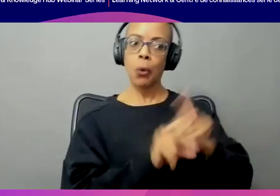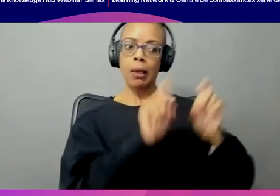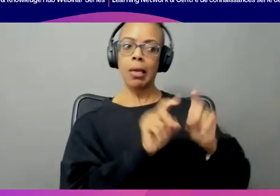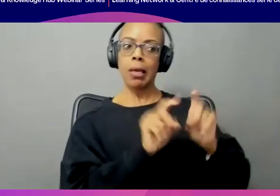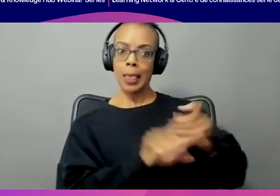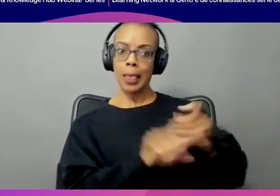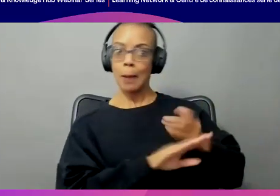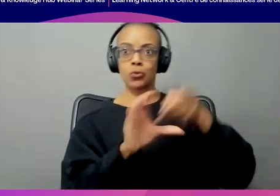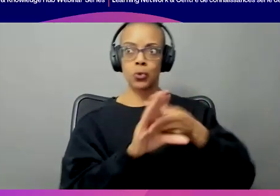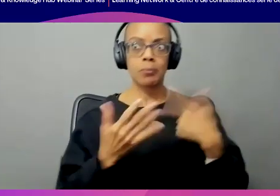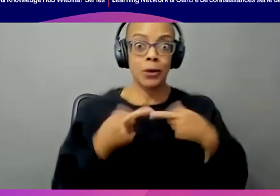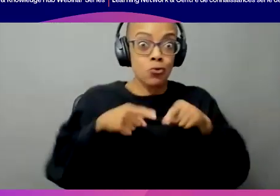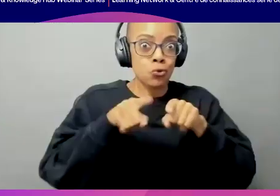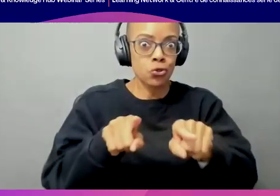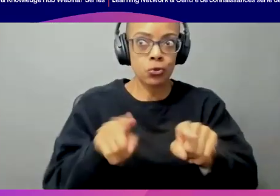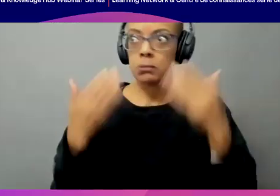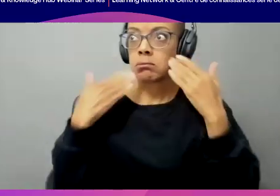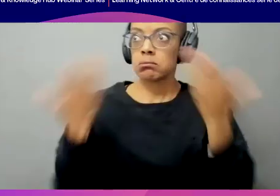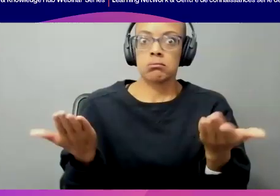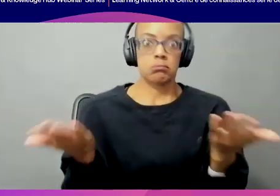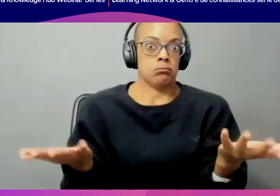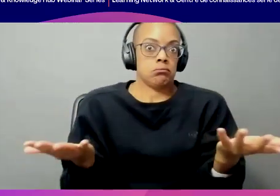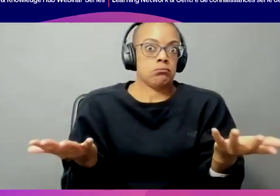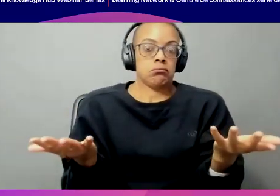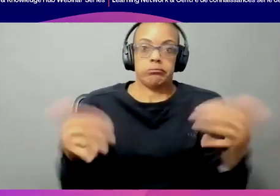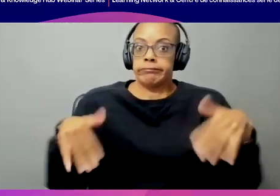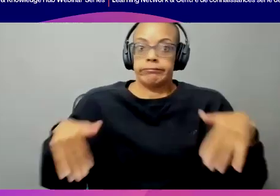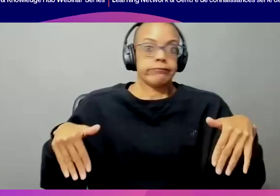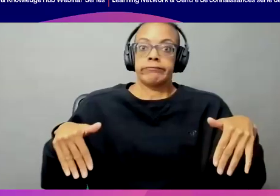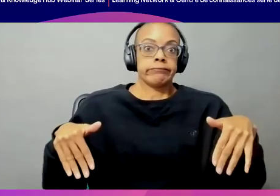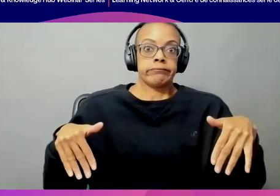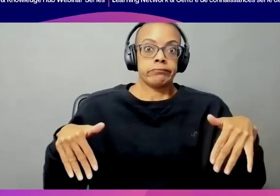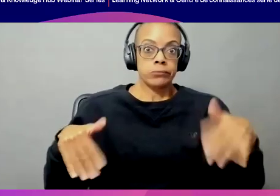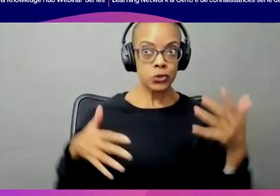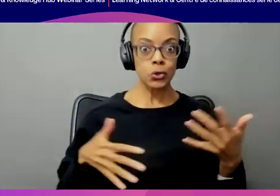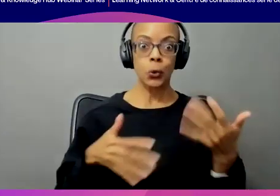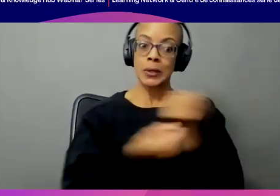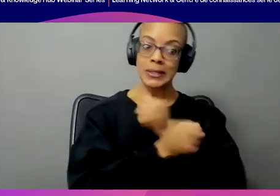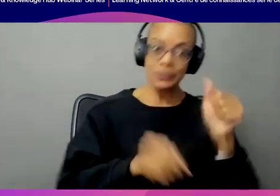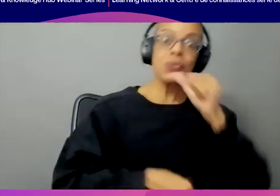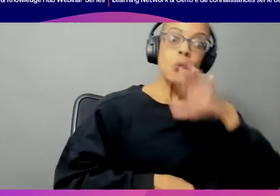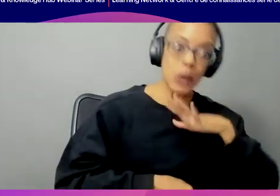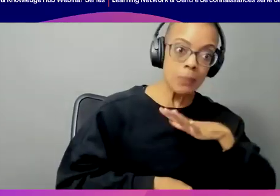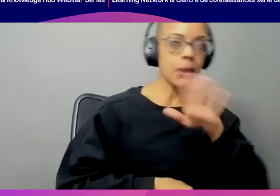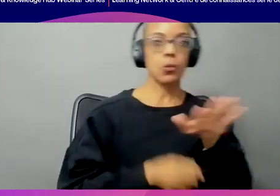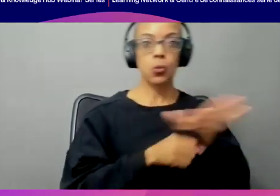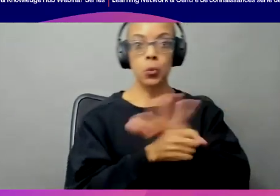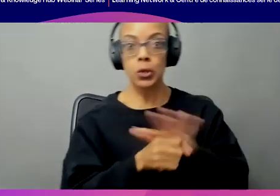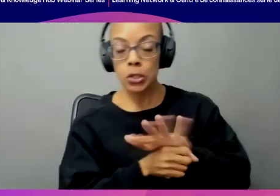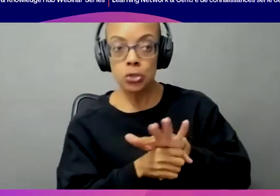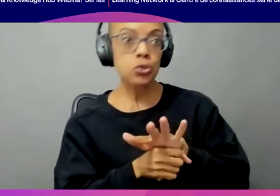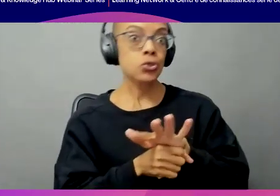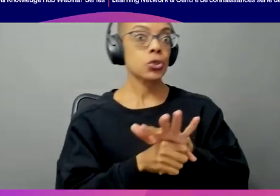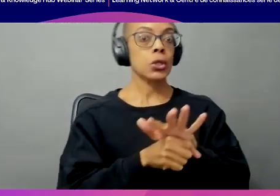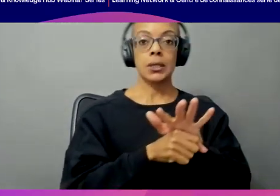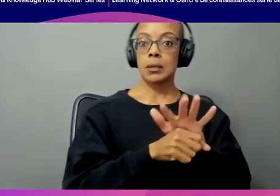of things to think about here in terms of not only safety of the women in their locations, but safety